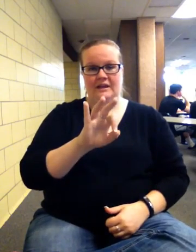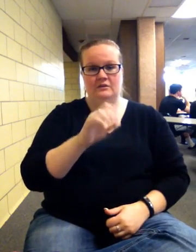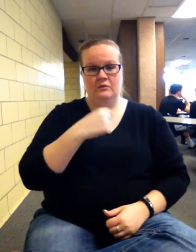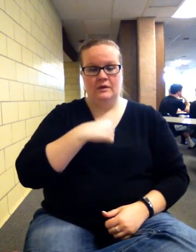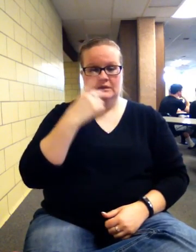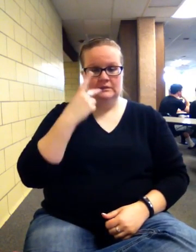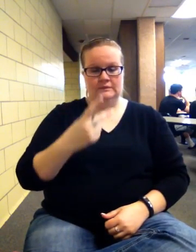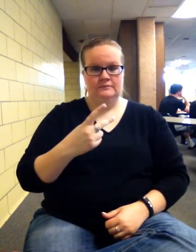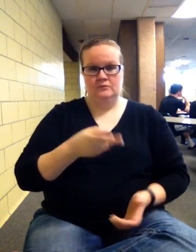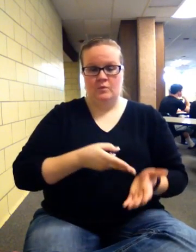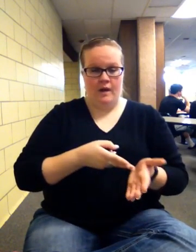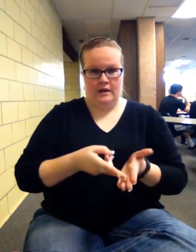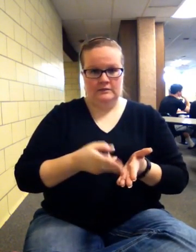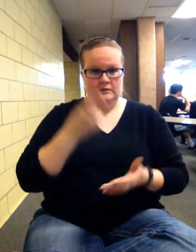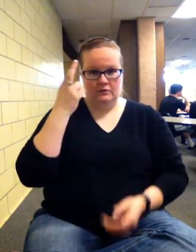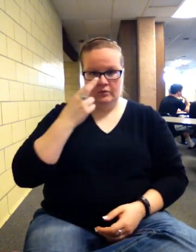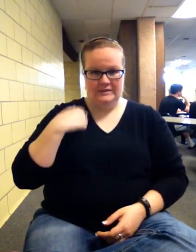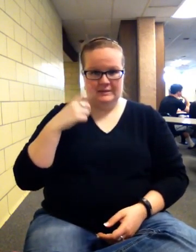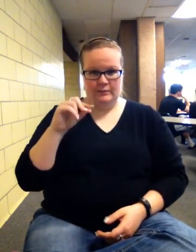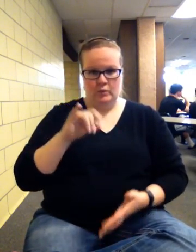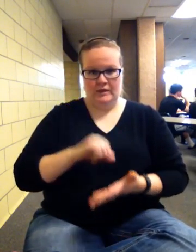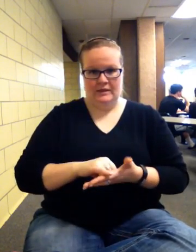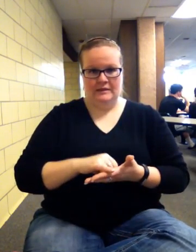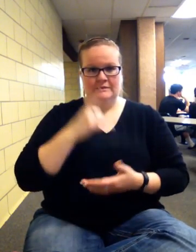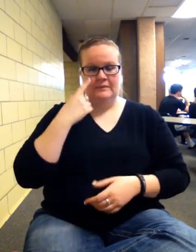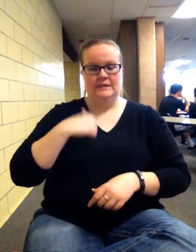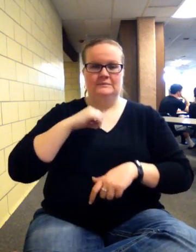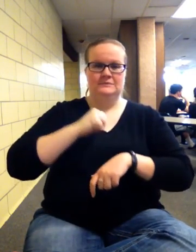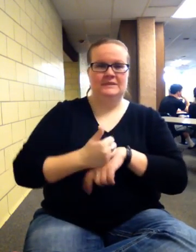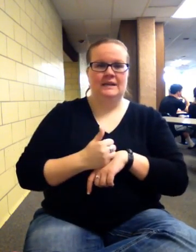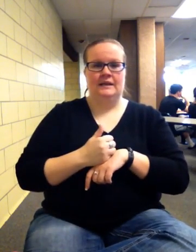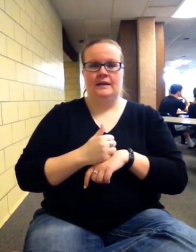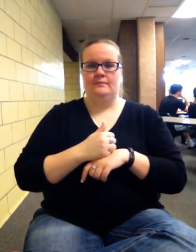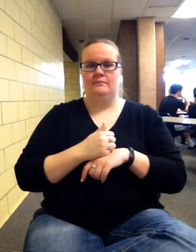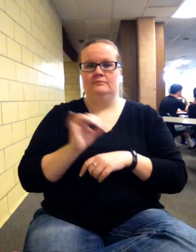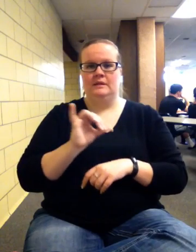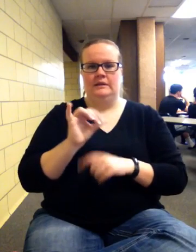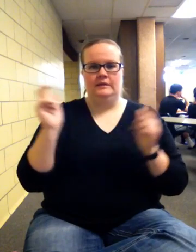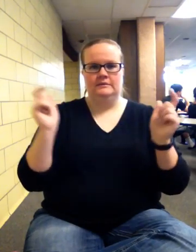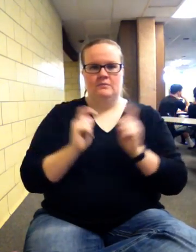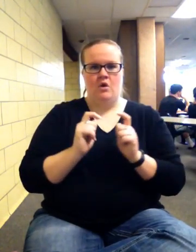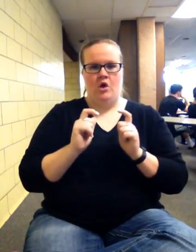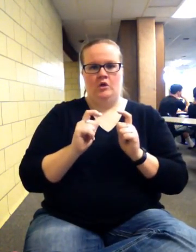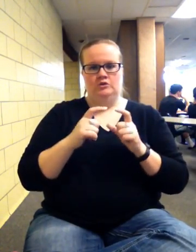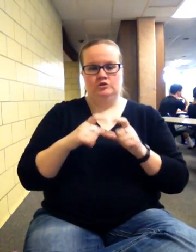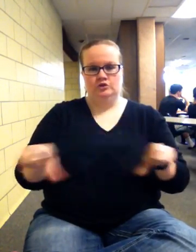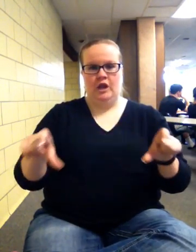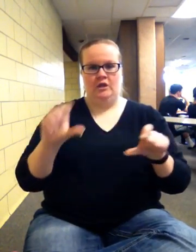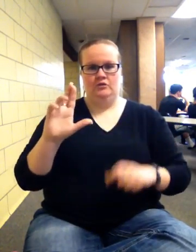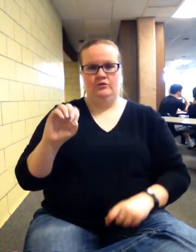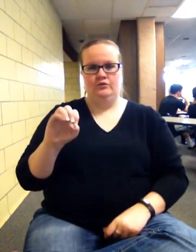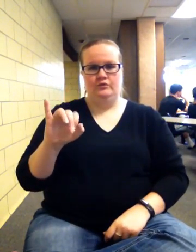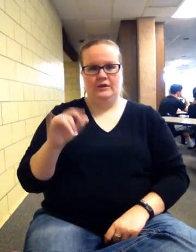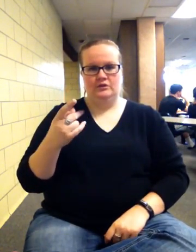So honestly, the reason I'm doing this is because it's like I'm setting up a little mini check register just for this project. So with